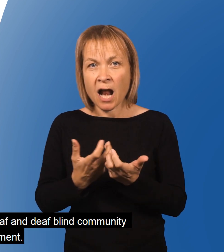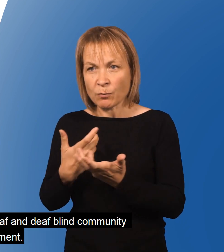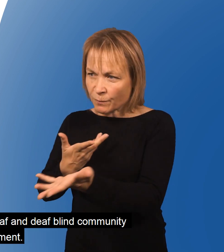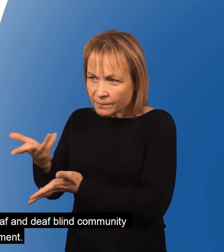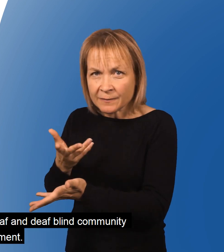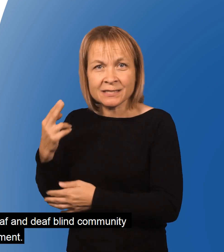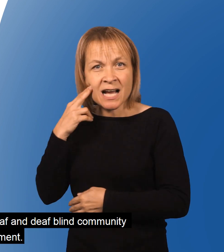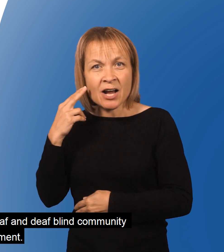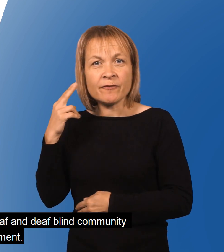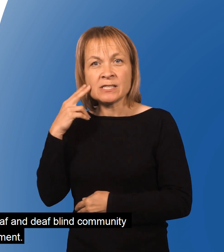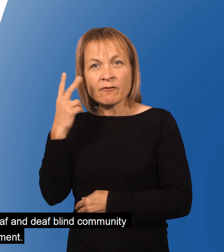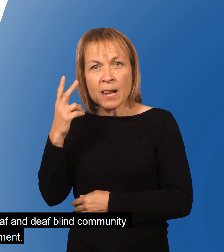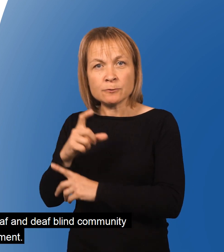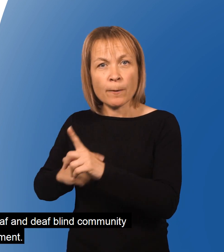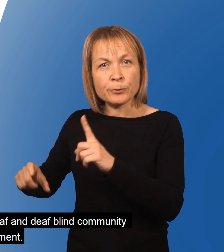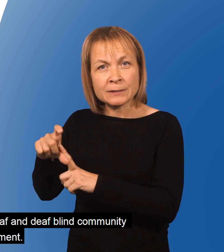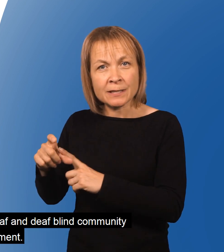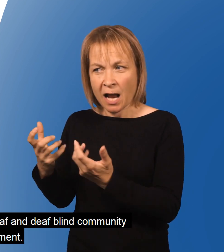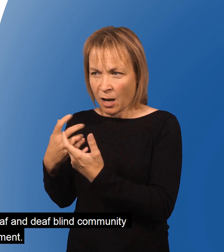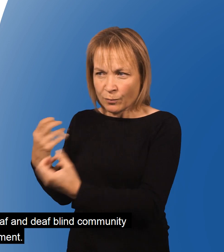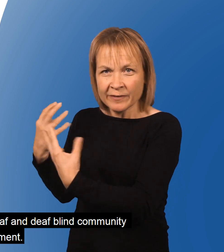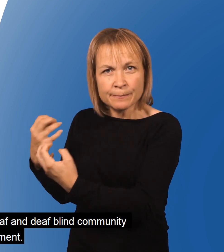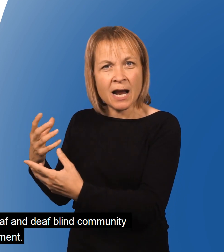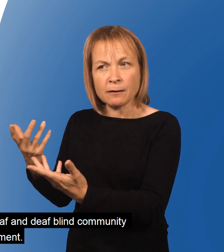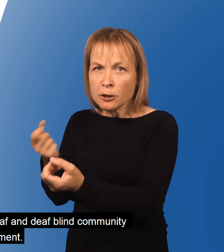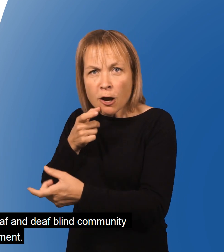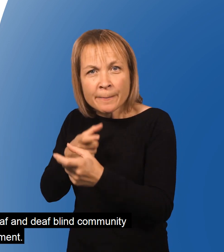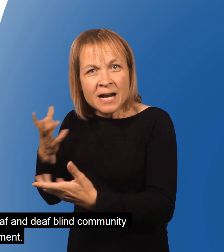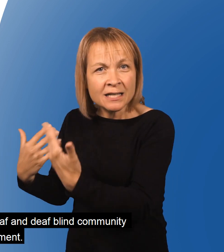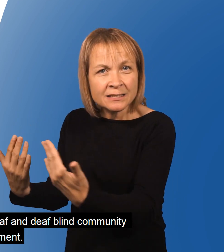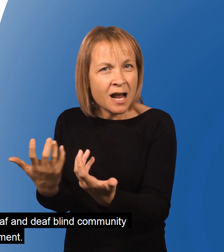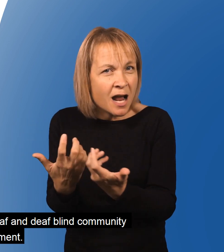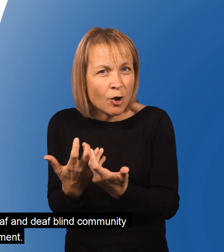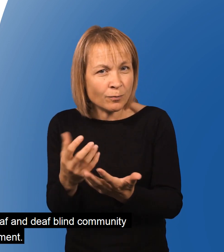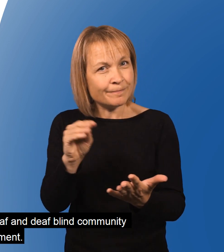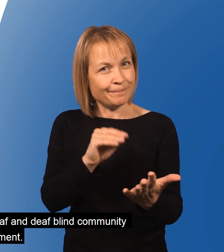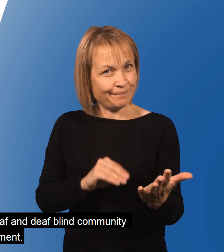and to consult with deaf and deafblind community for feedback and comment.